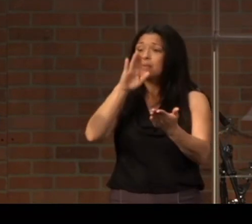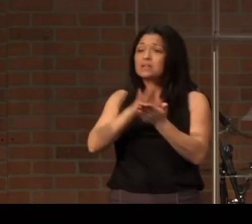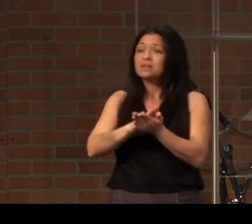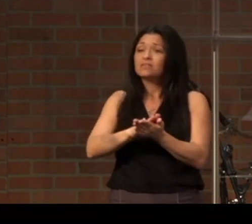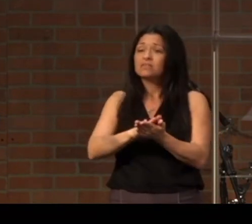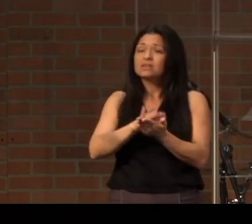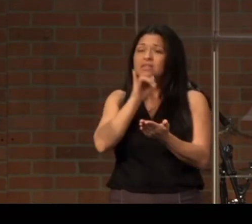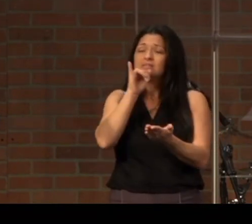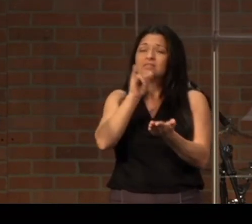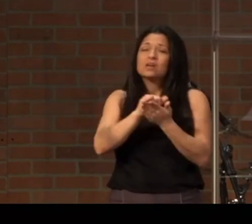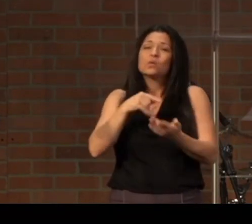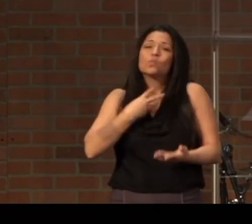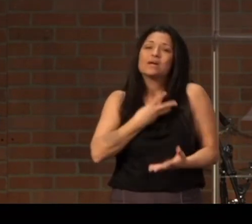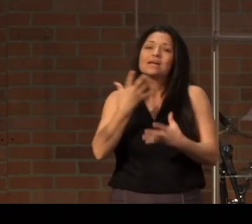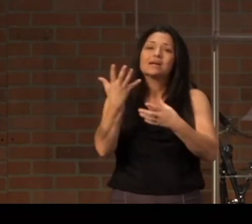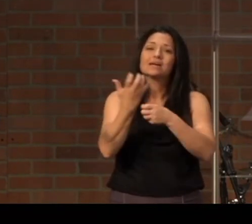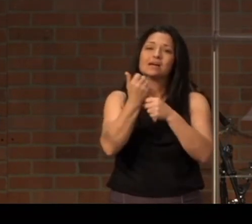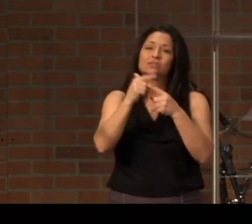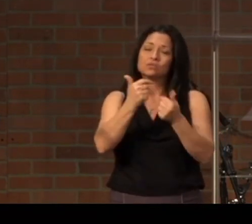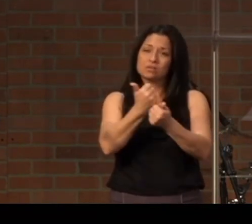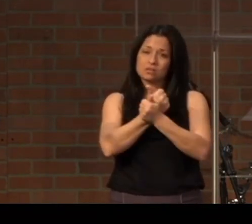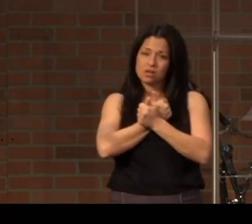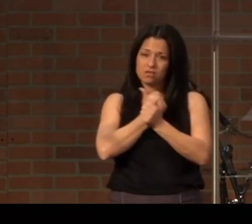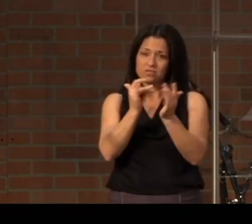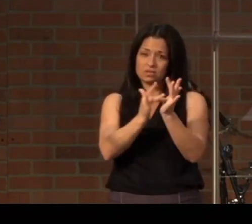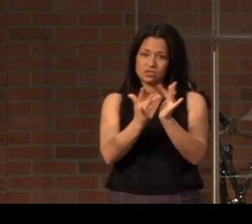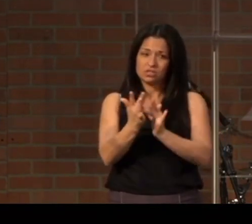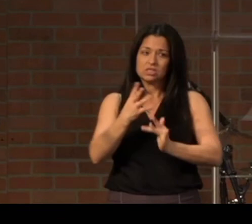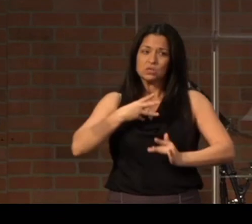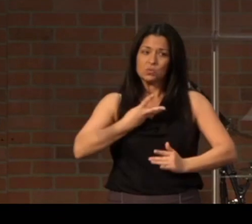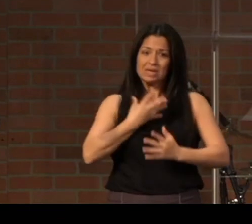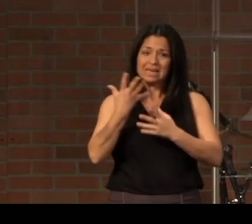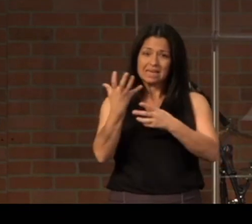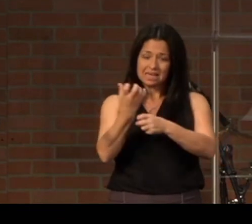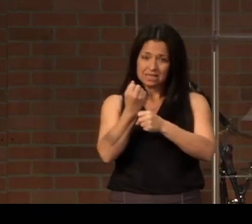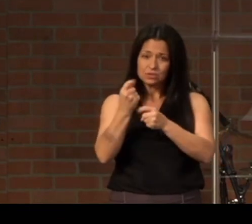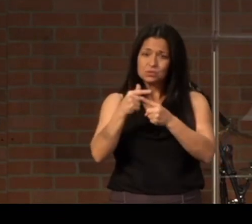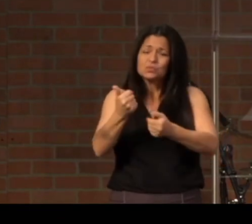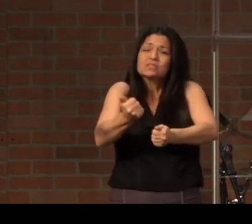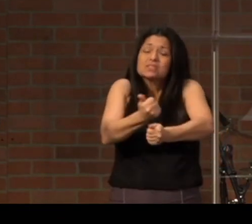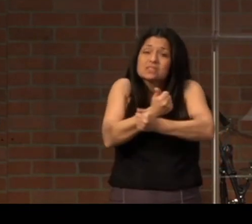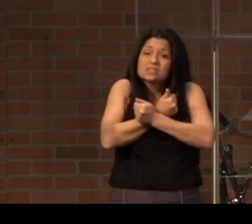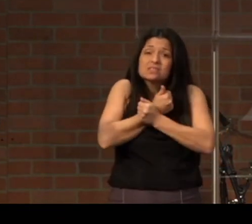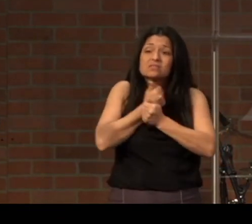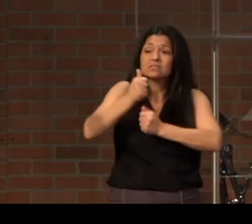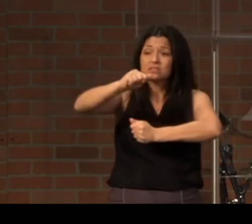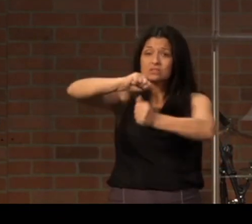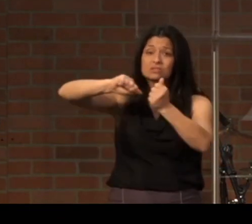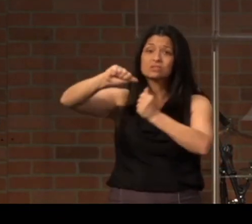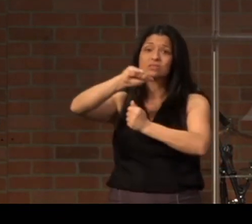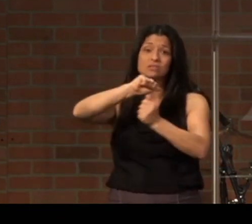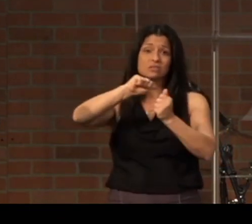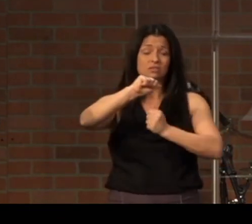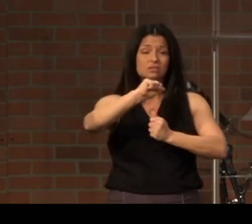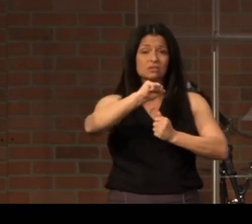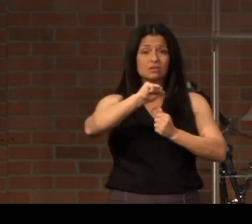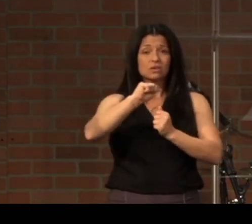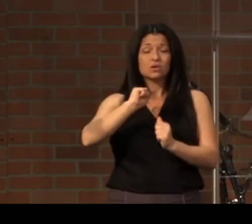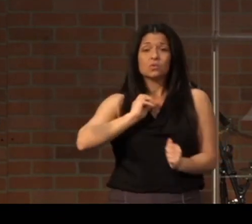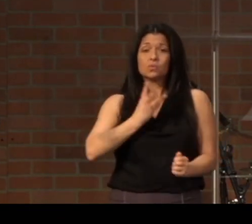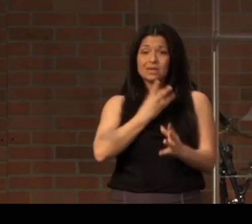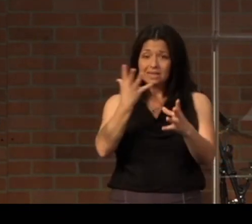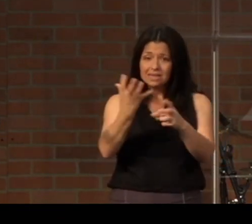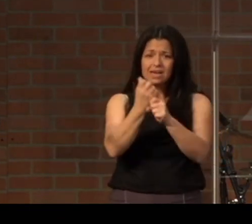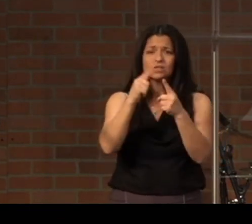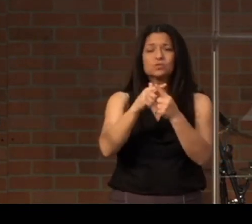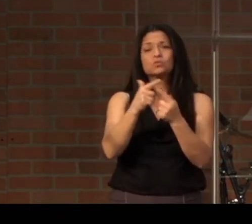to love Jesus. We get to love one another. We get